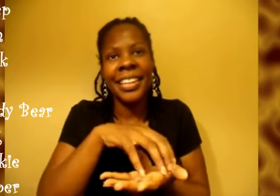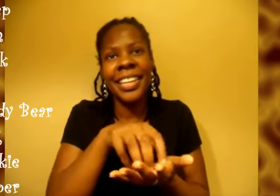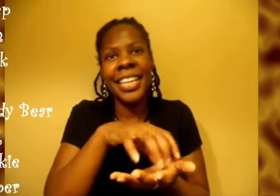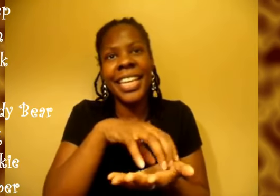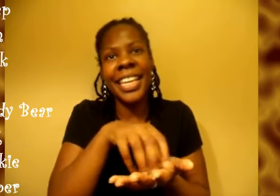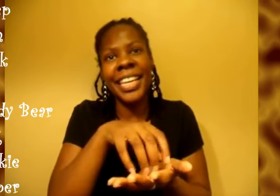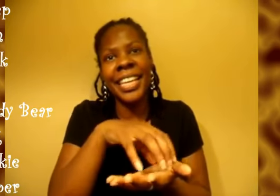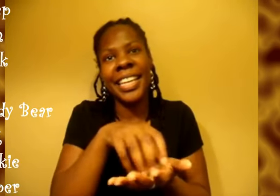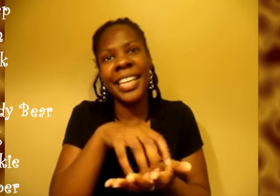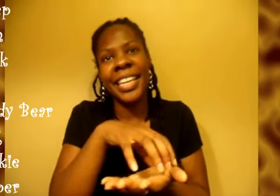cookie,